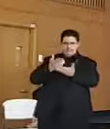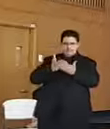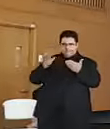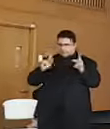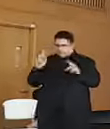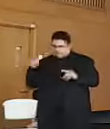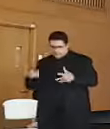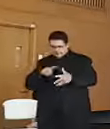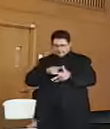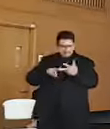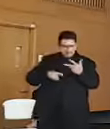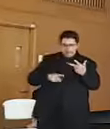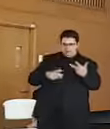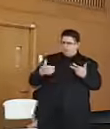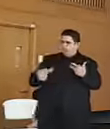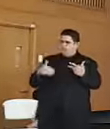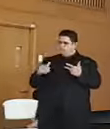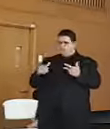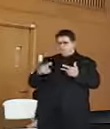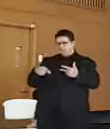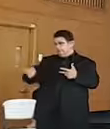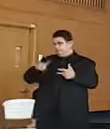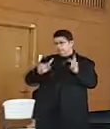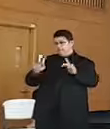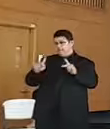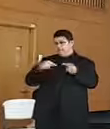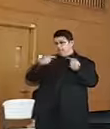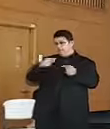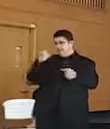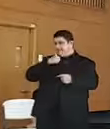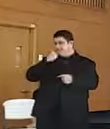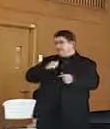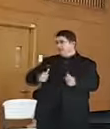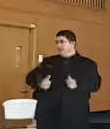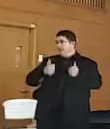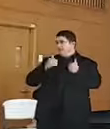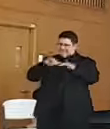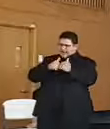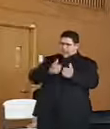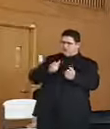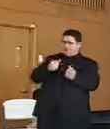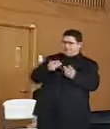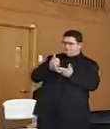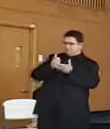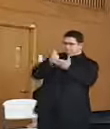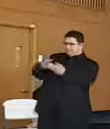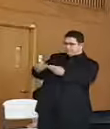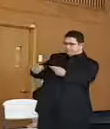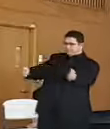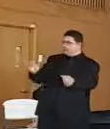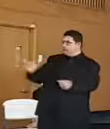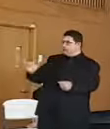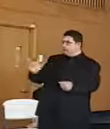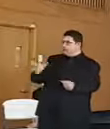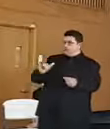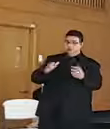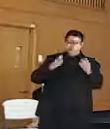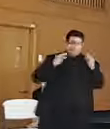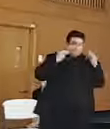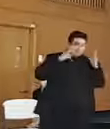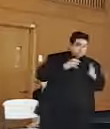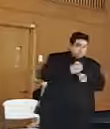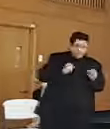important part of people's everyday lives. How do we address those as well? Keep the kids safe, keep the teachers safe, and then what can we